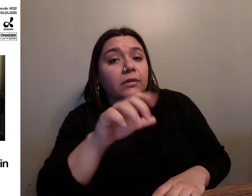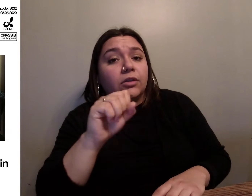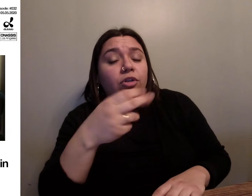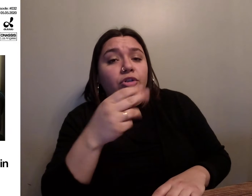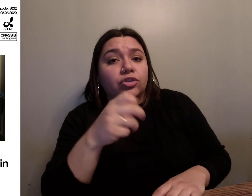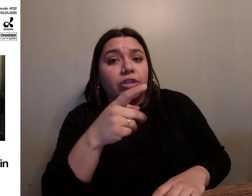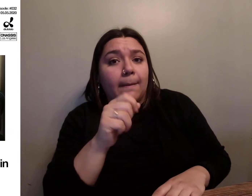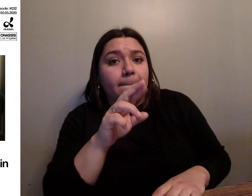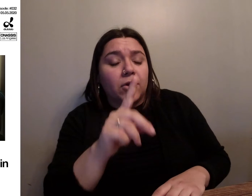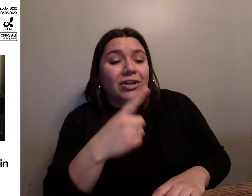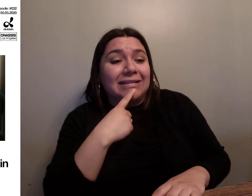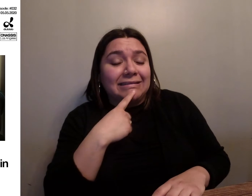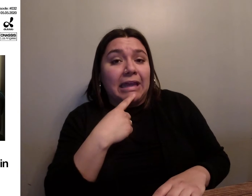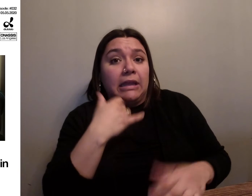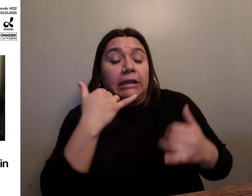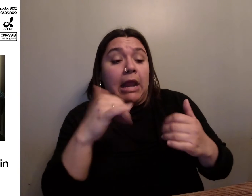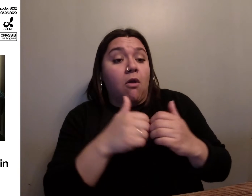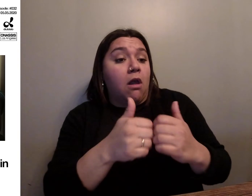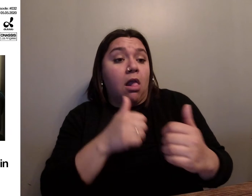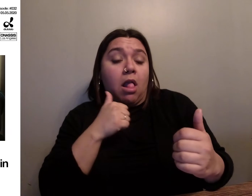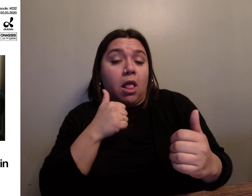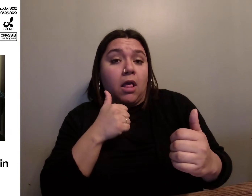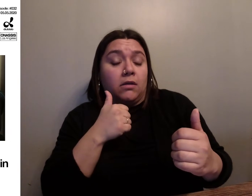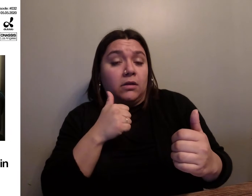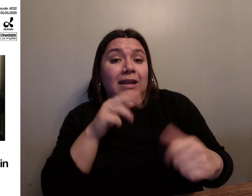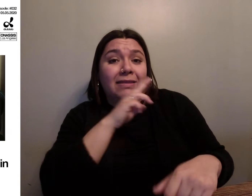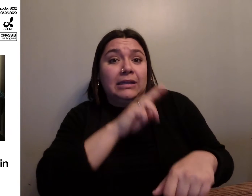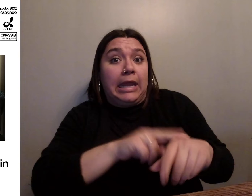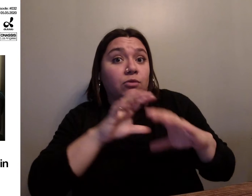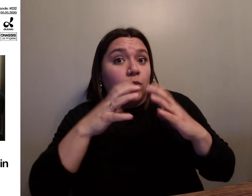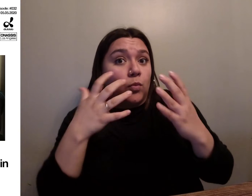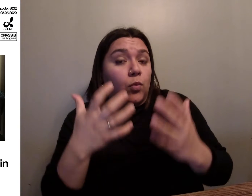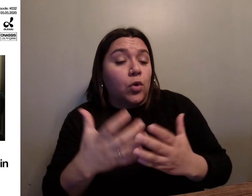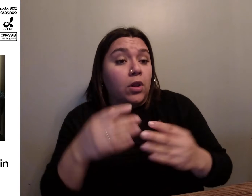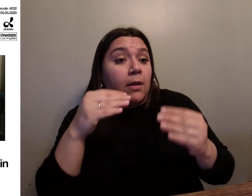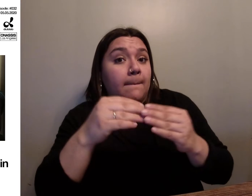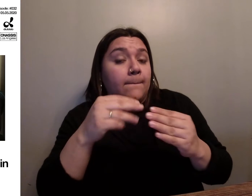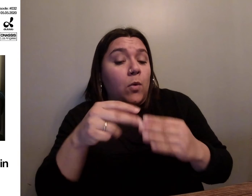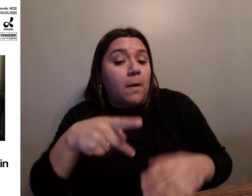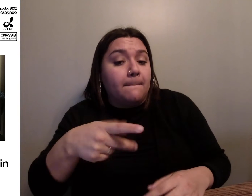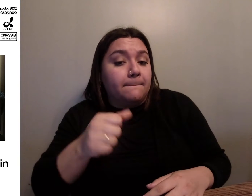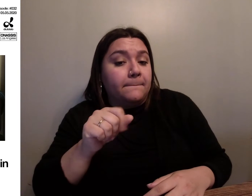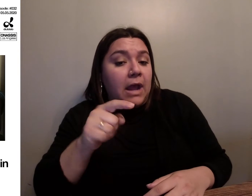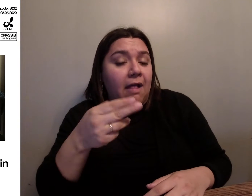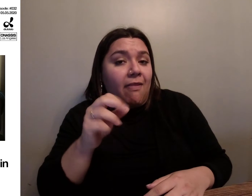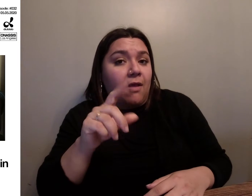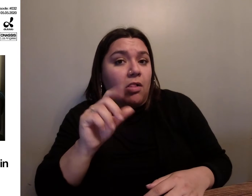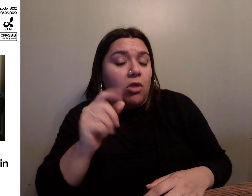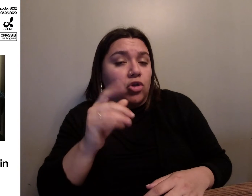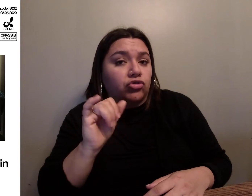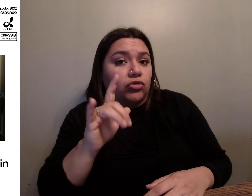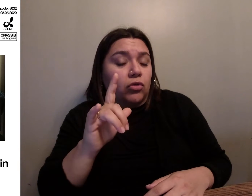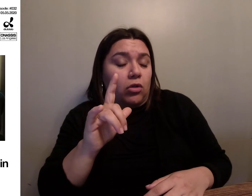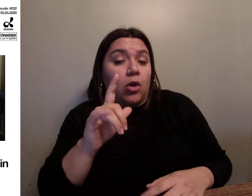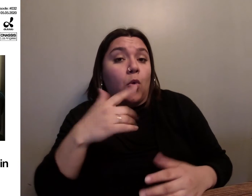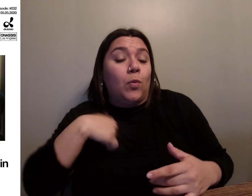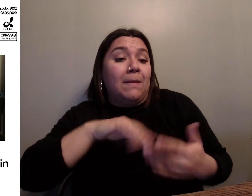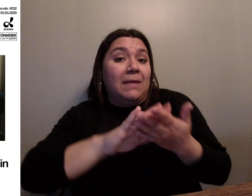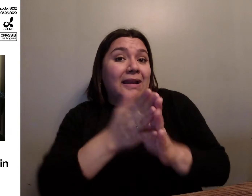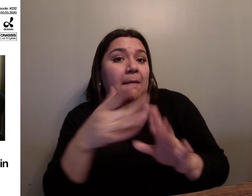as a culture. Sure. And I'm particularly interested in you in you're developing